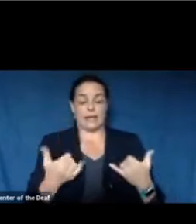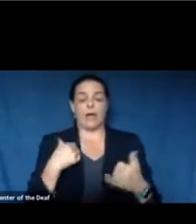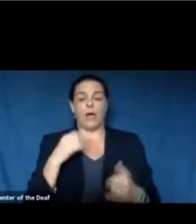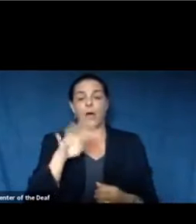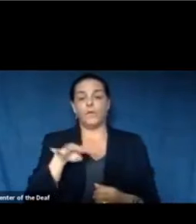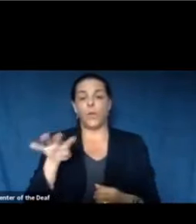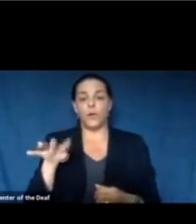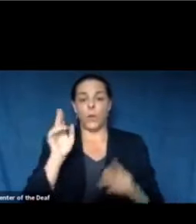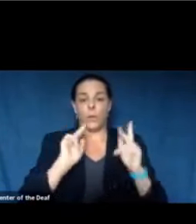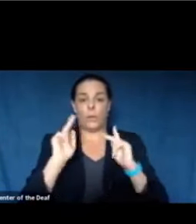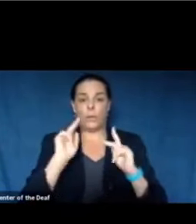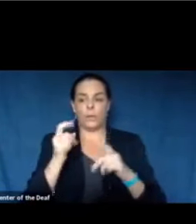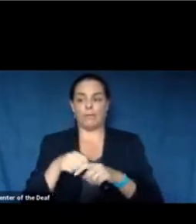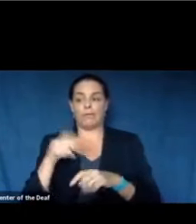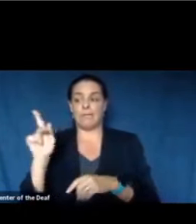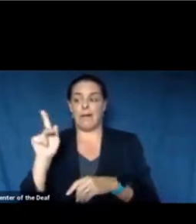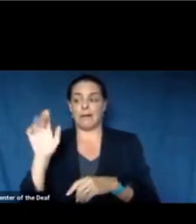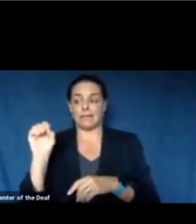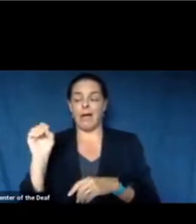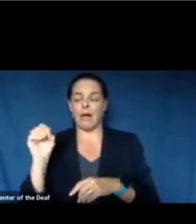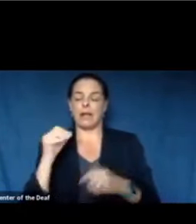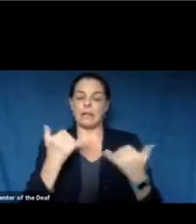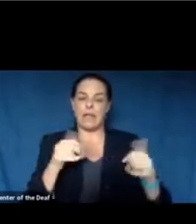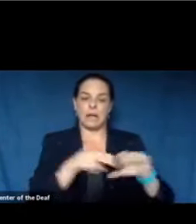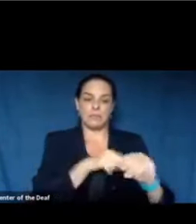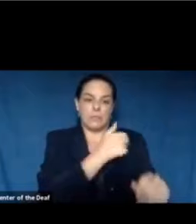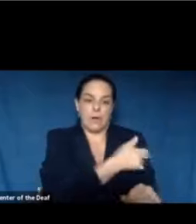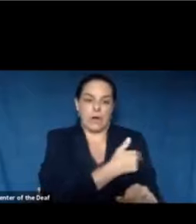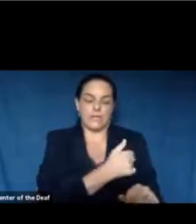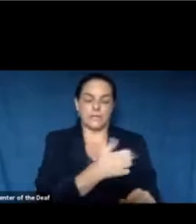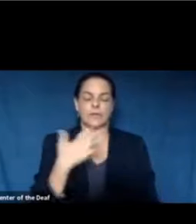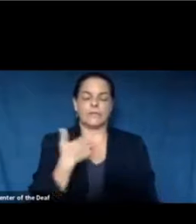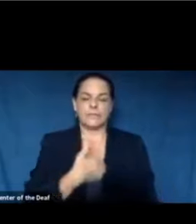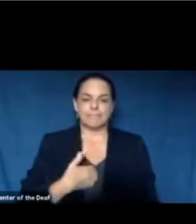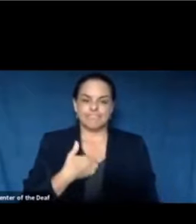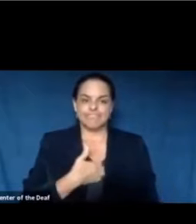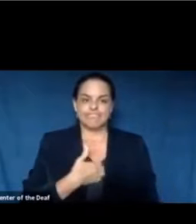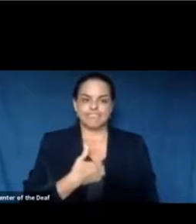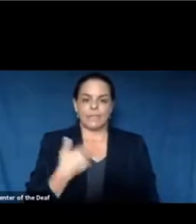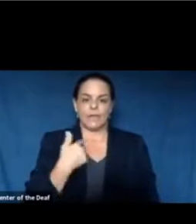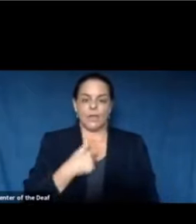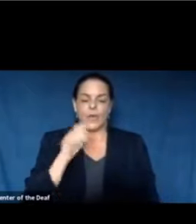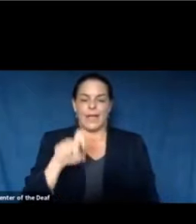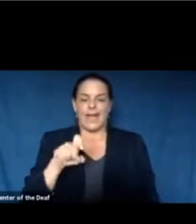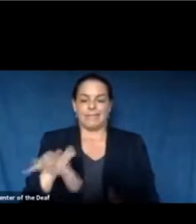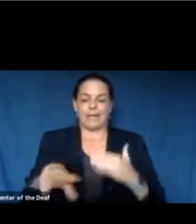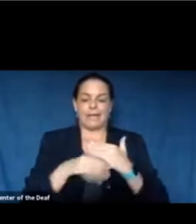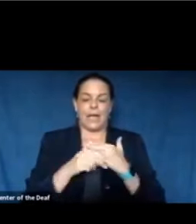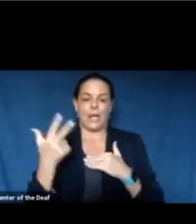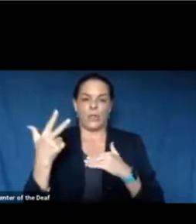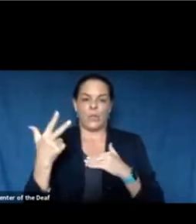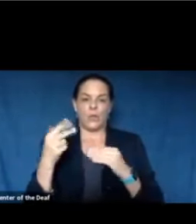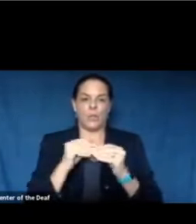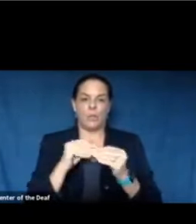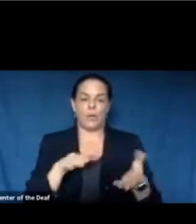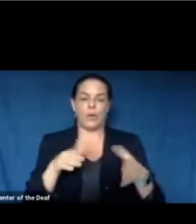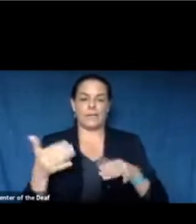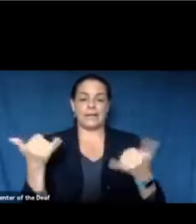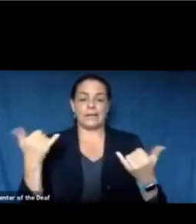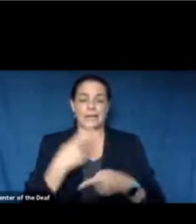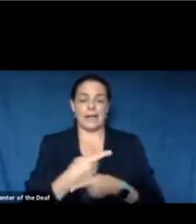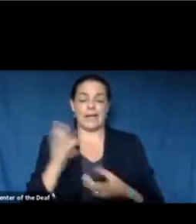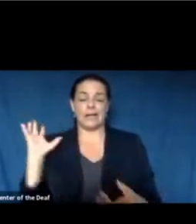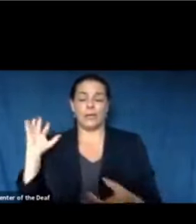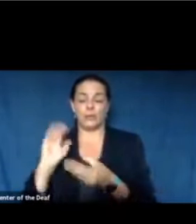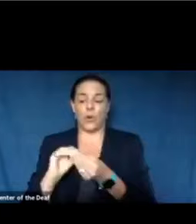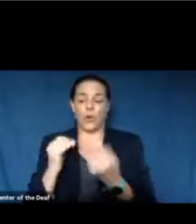County residents currently hospitalized. And we regret that we have 3 additional deaths to report today, bringing our total to